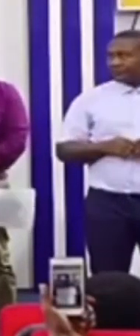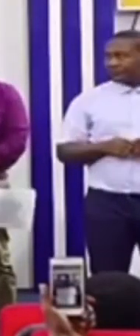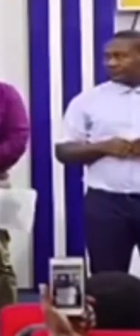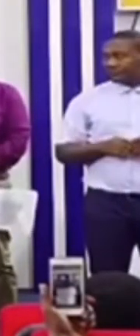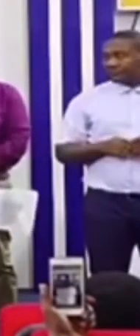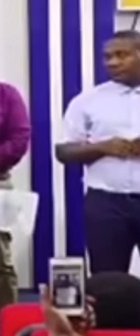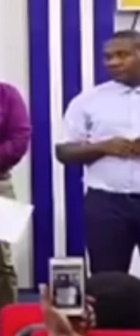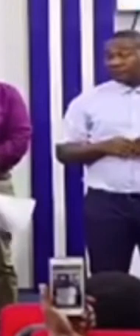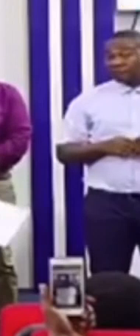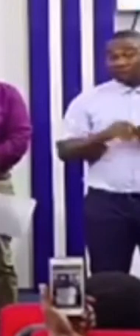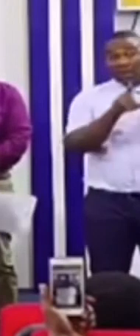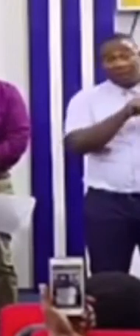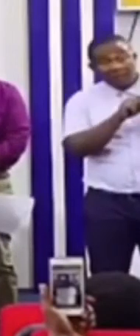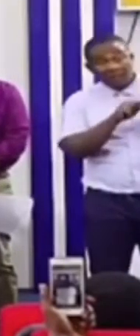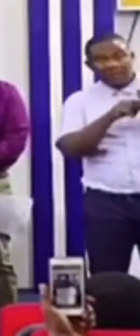friends from the media,